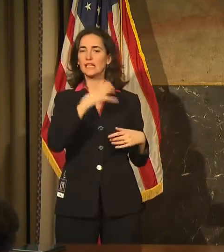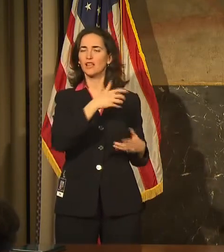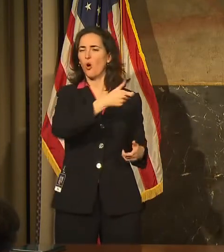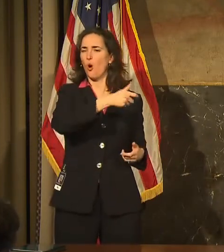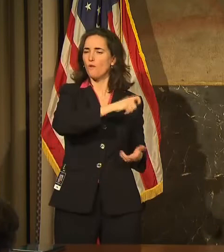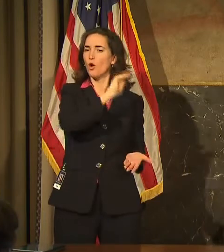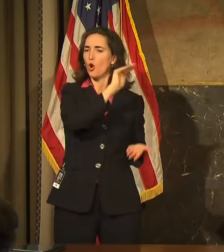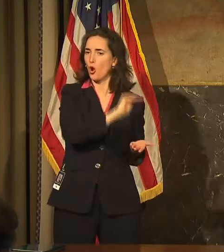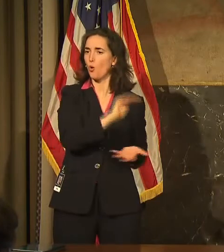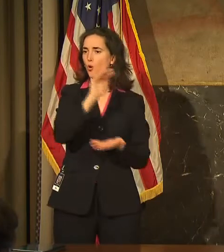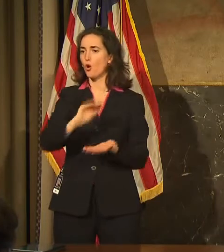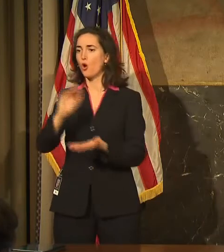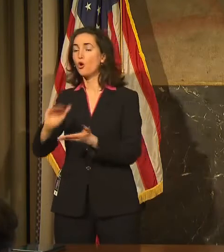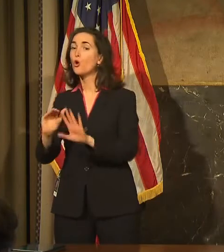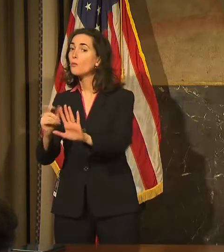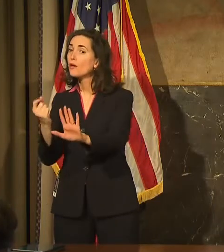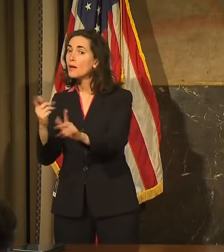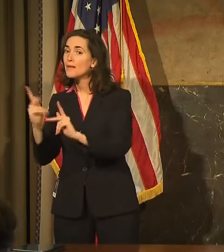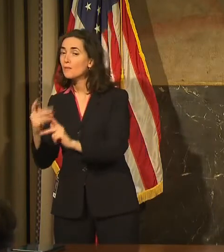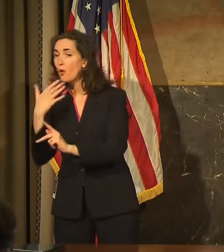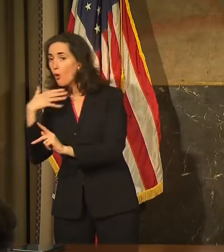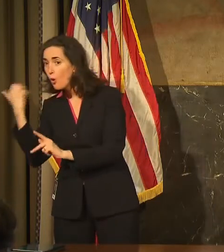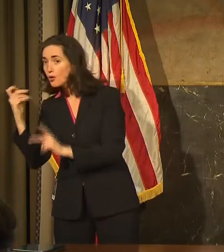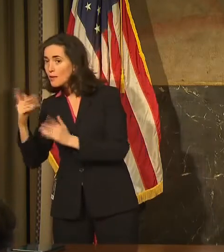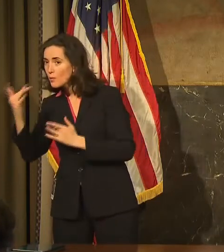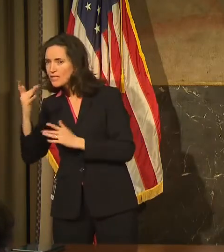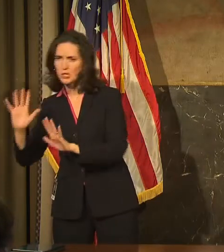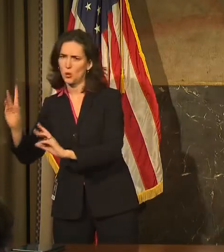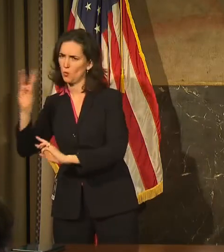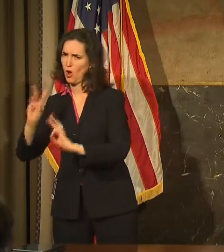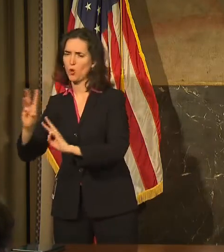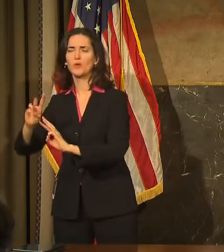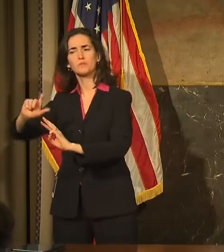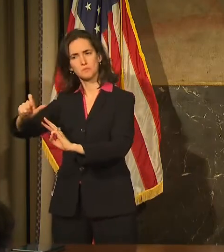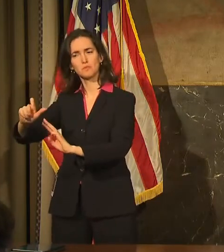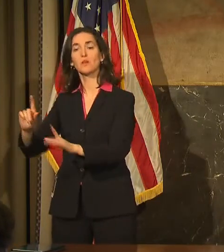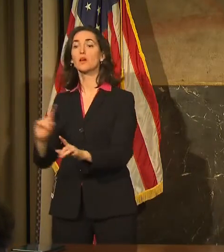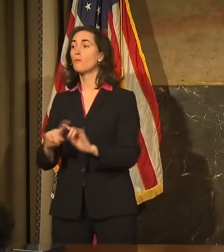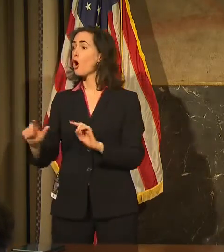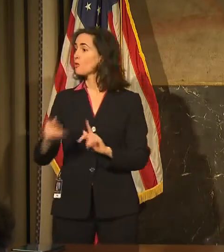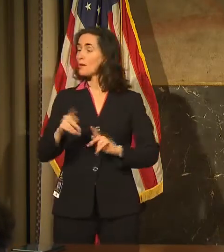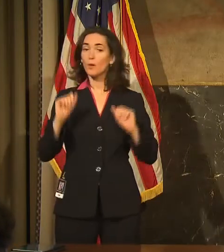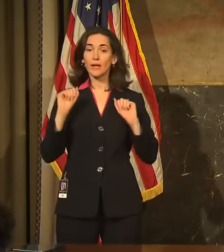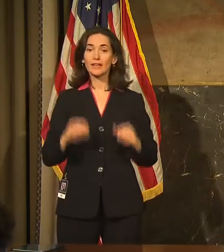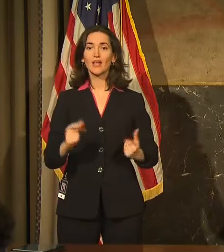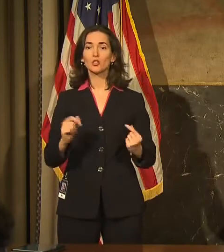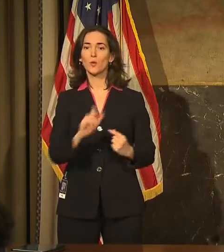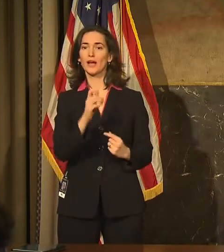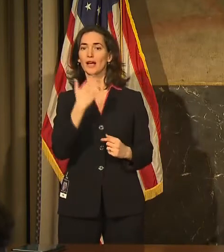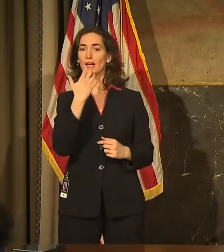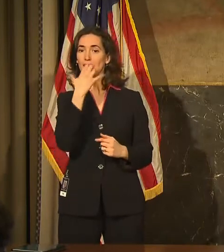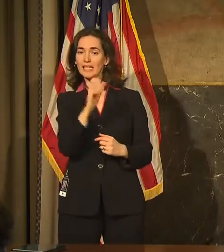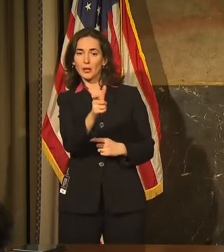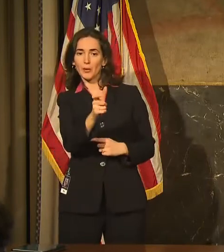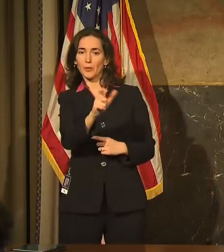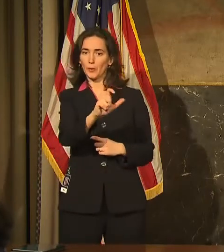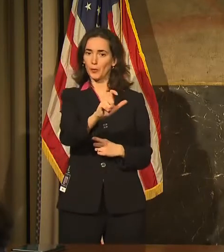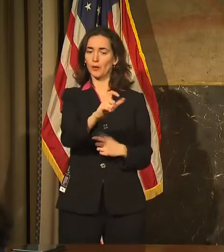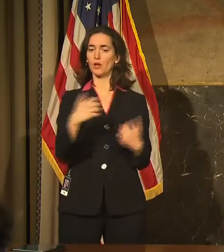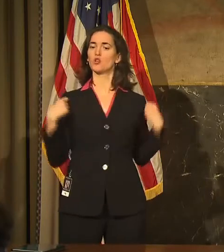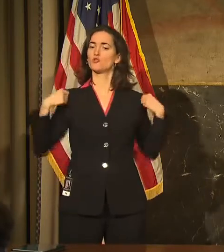but if you're able, set your thermostat lower and just put on a sweater. And don't do your dishes and